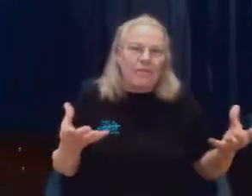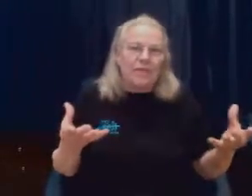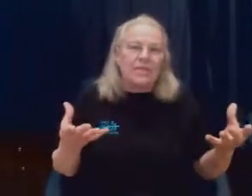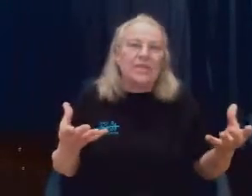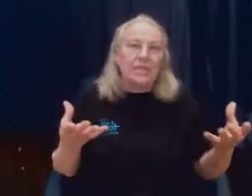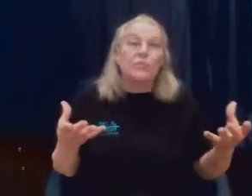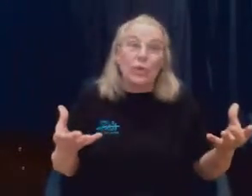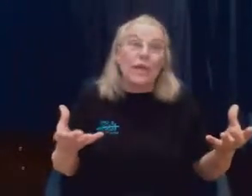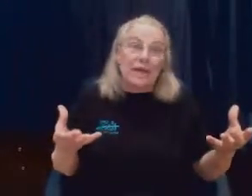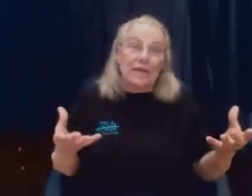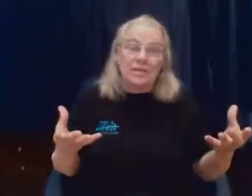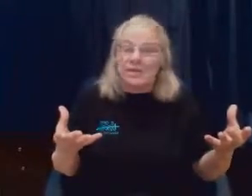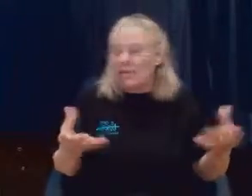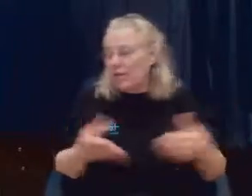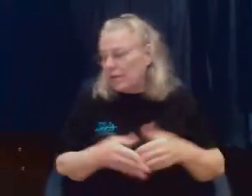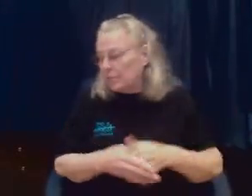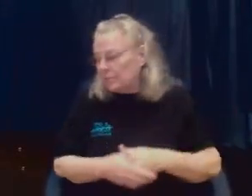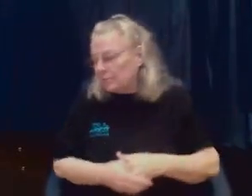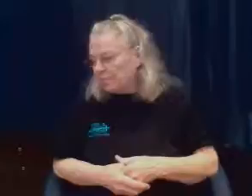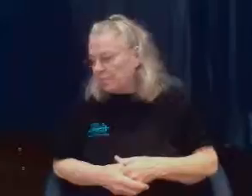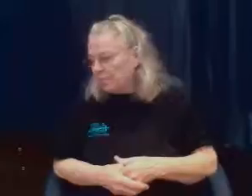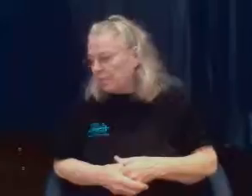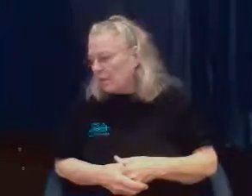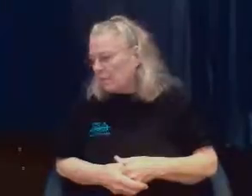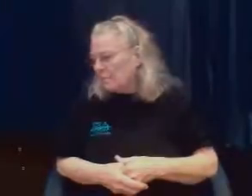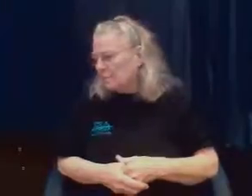I think it's really necessary.